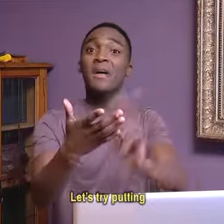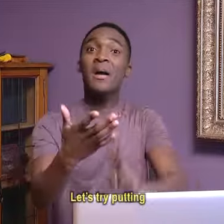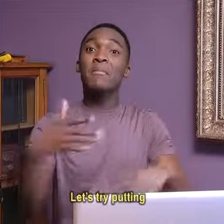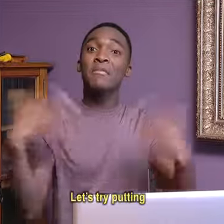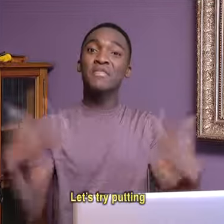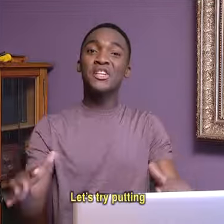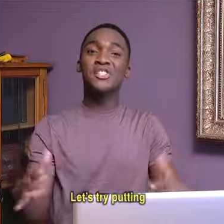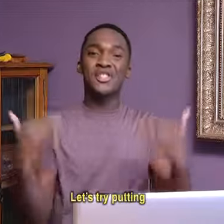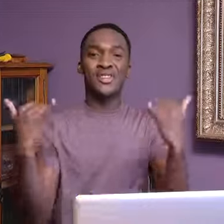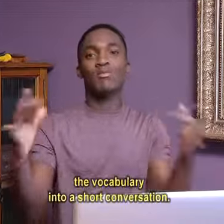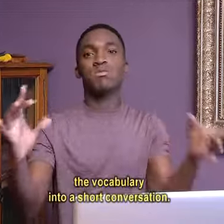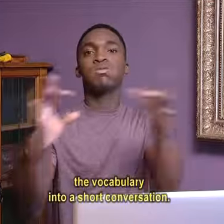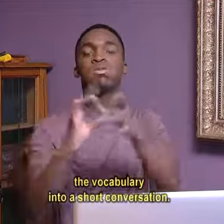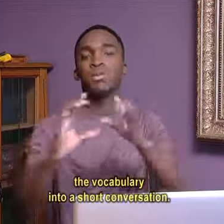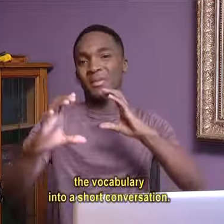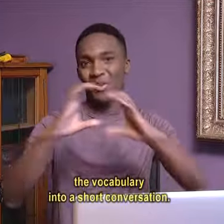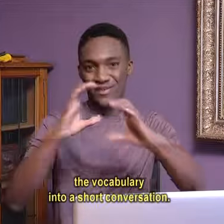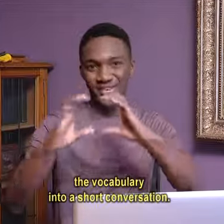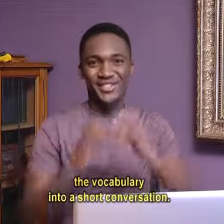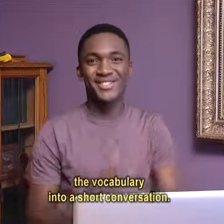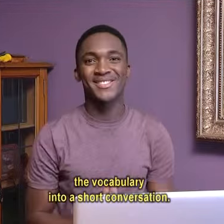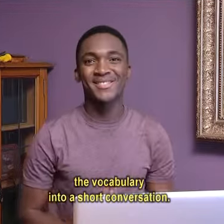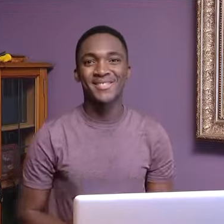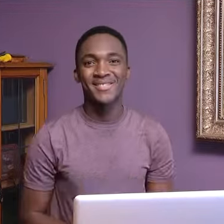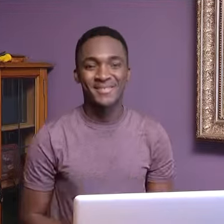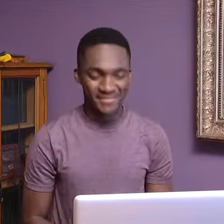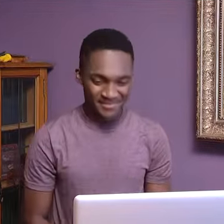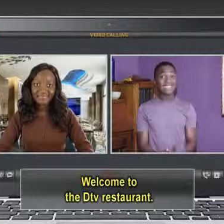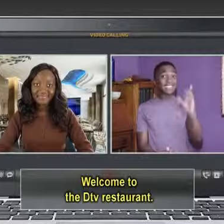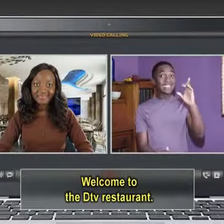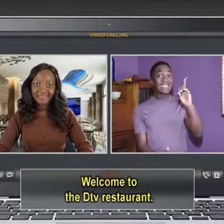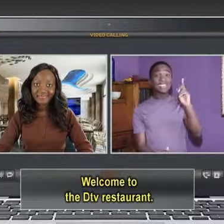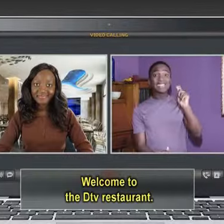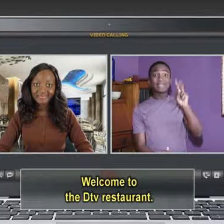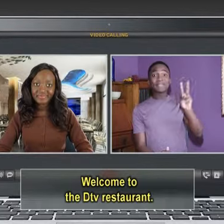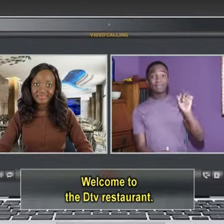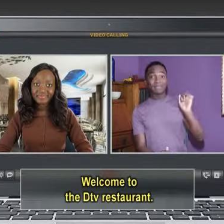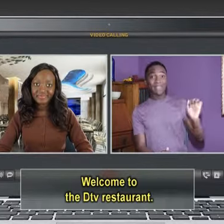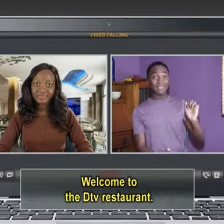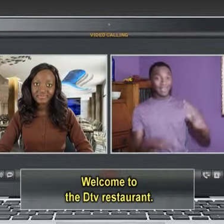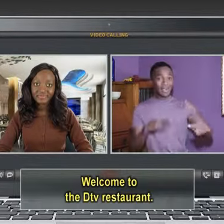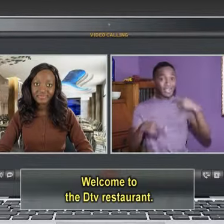Let's try putting the vocabulary into a short conversation. Welcome to the DTV restaurant.